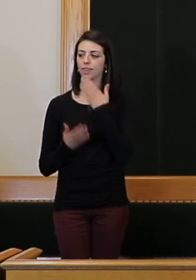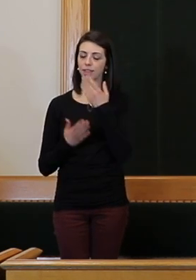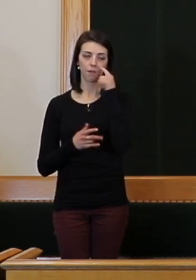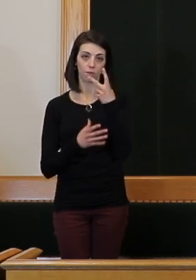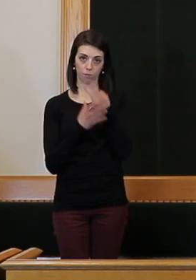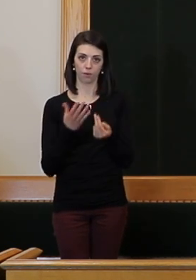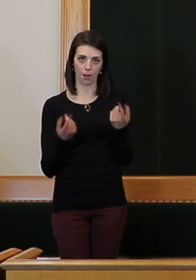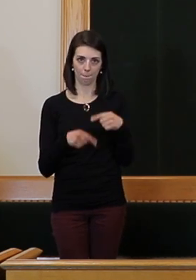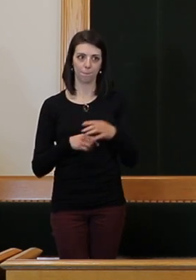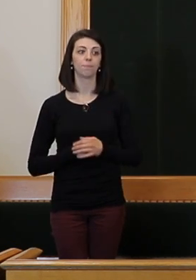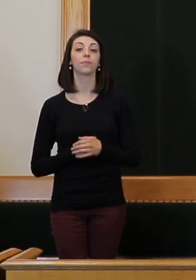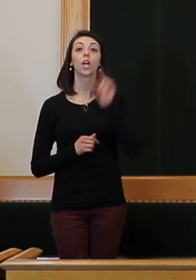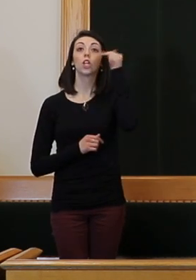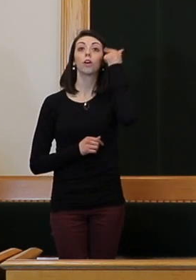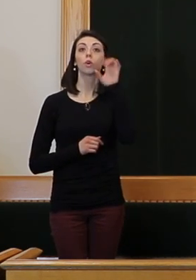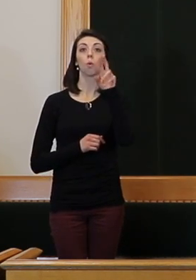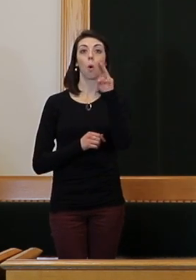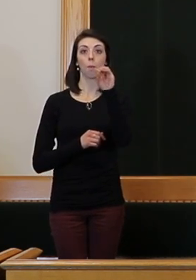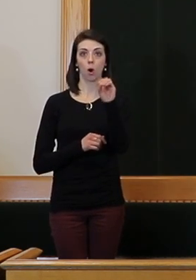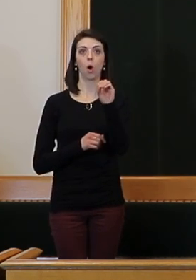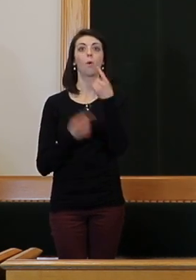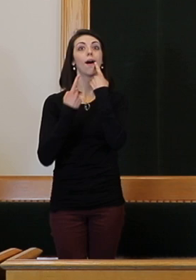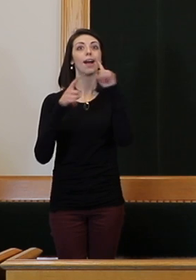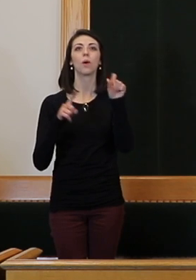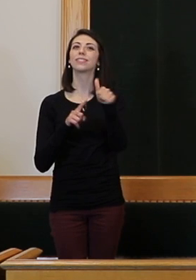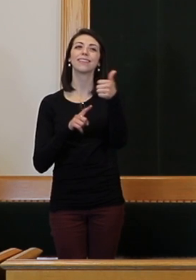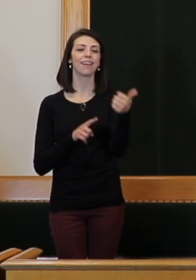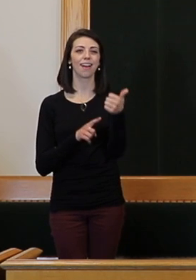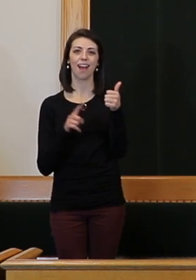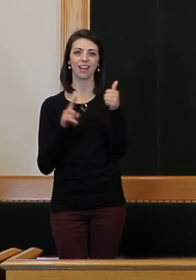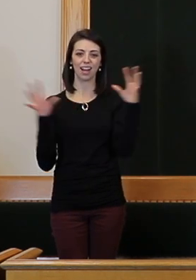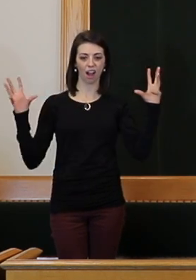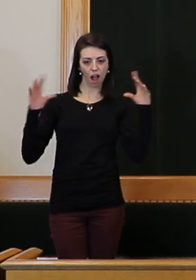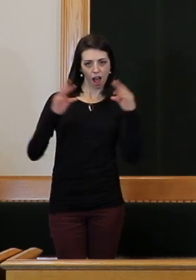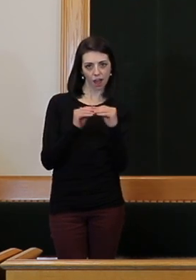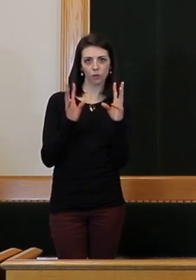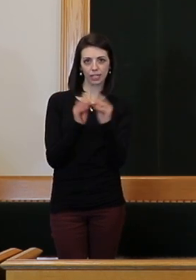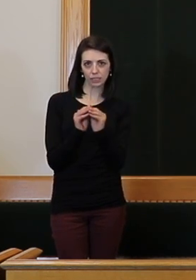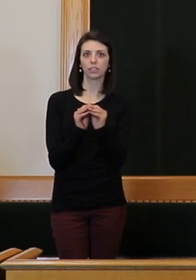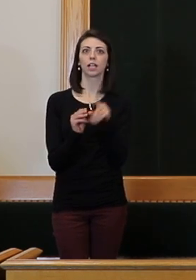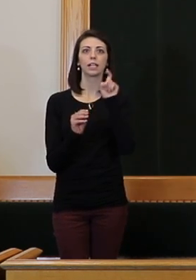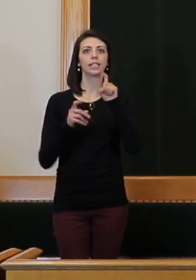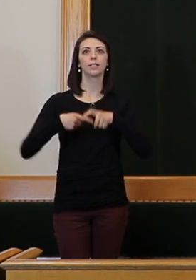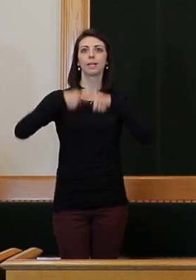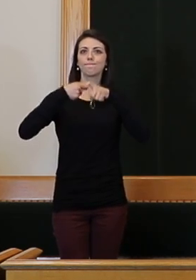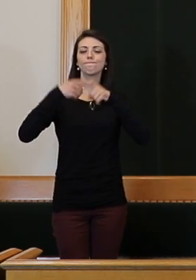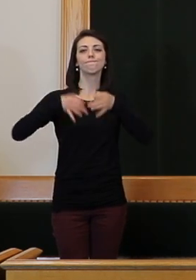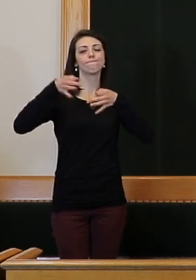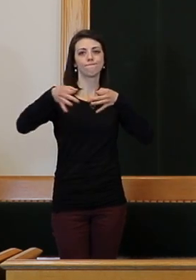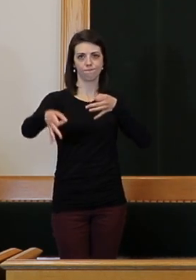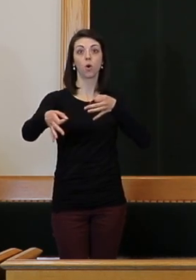now, Governor Cuomo has ordered that non-essential gatherings of any size must be canceled or postponed at this time. This